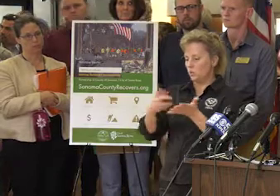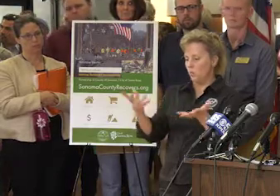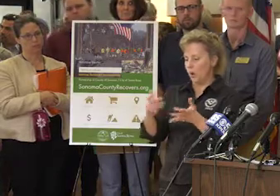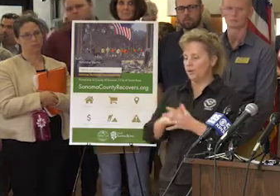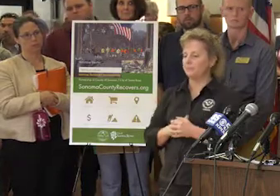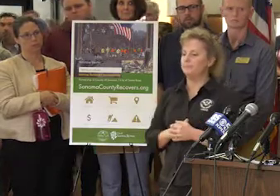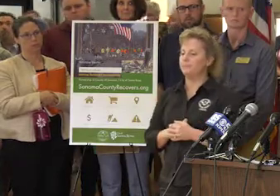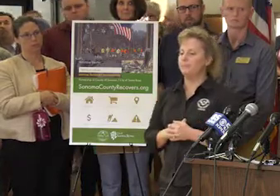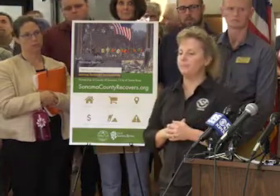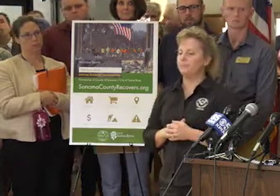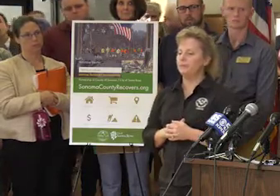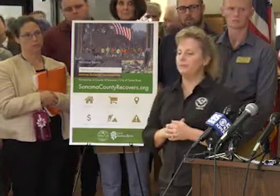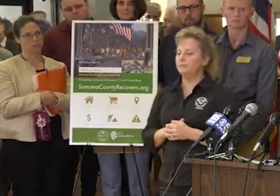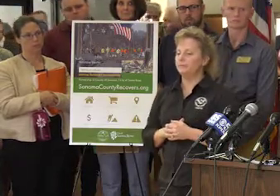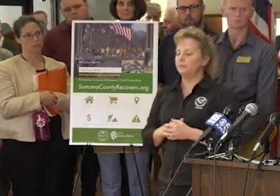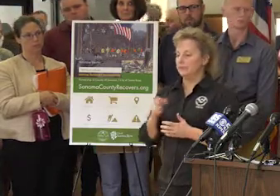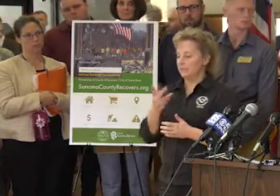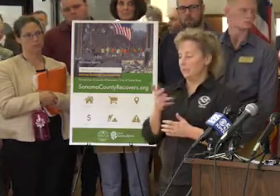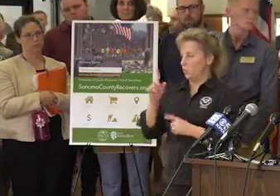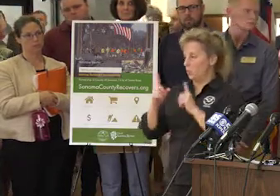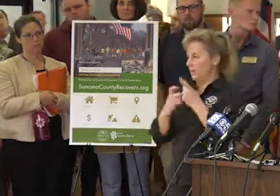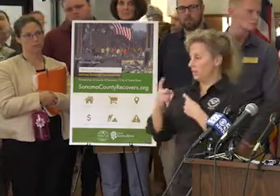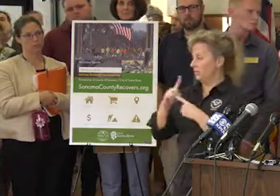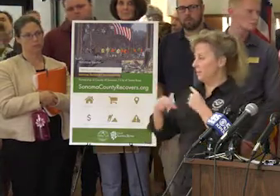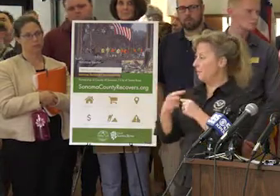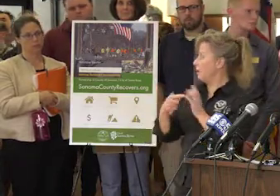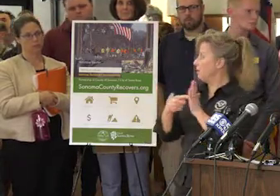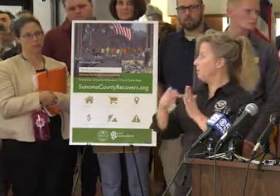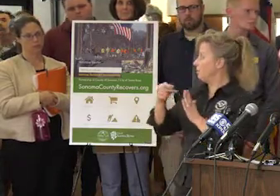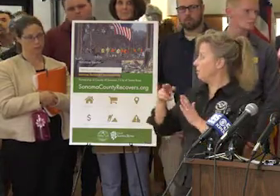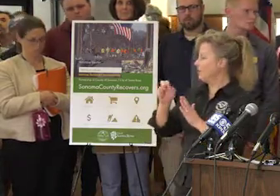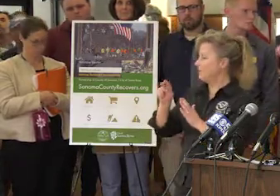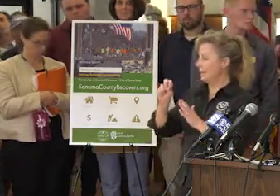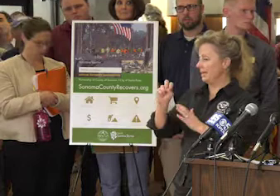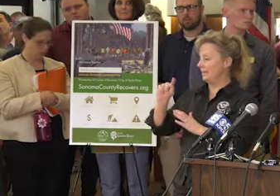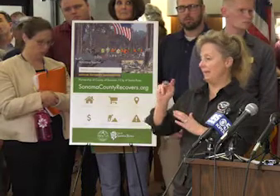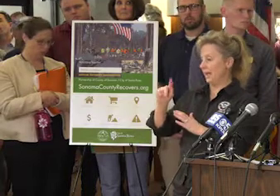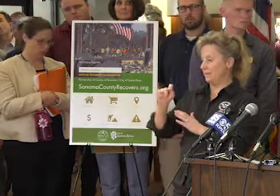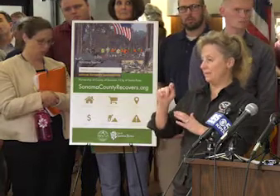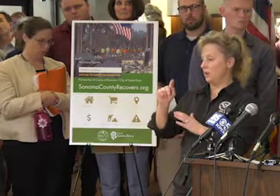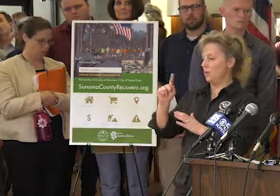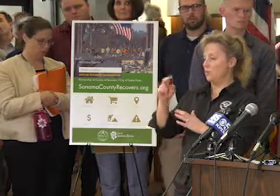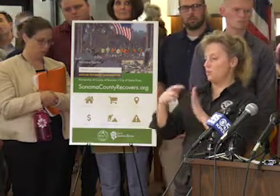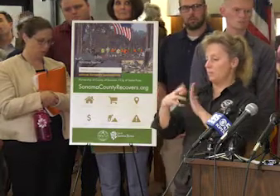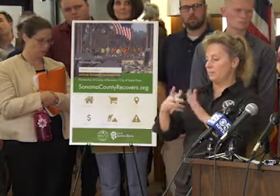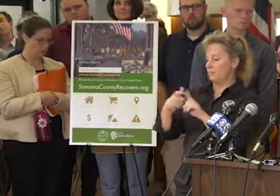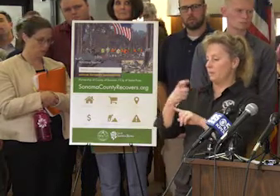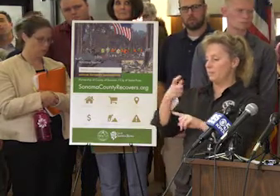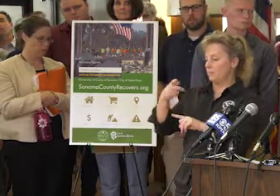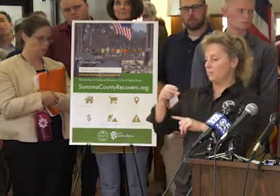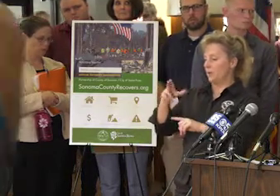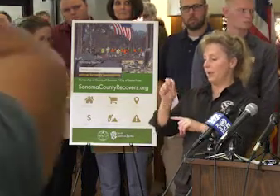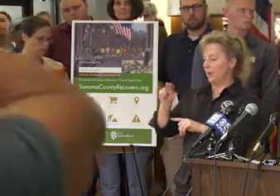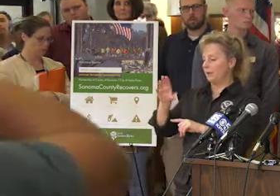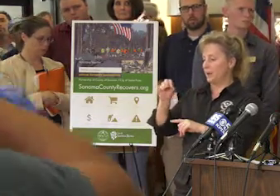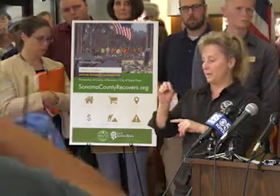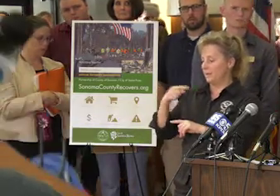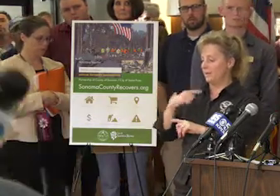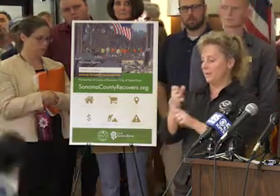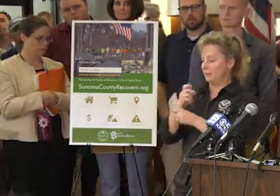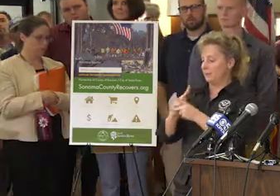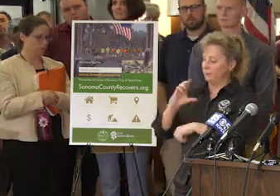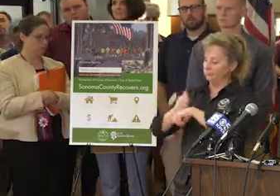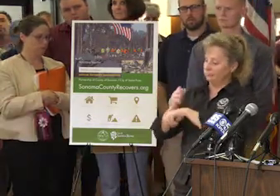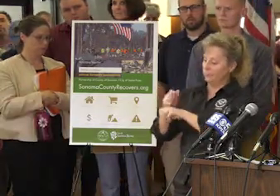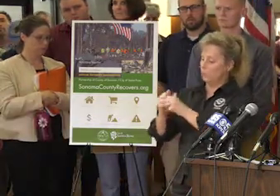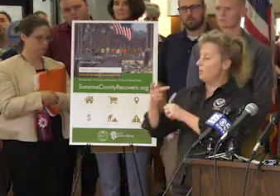So several questions there related to propane tanks, a representative from a propane company wanting to know about getting people back